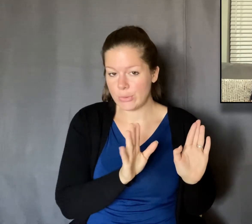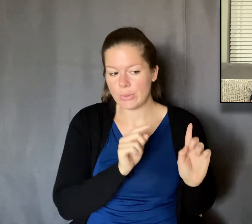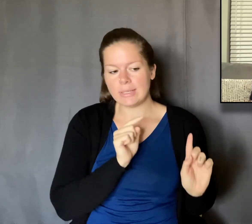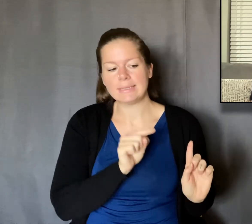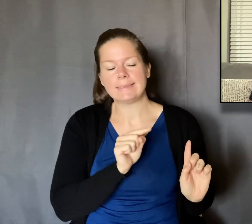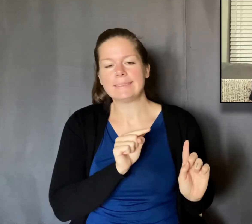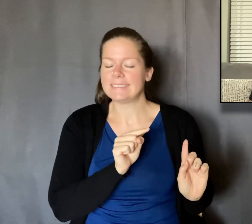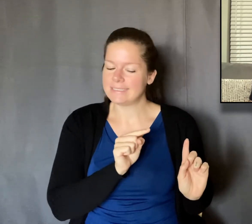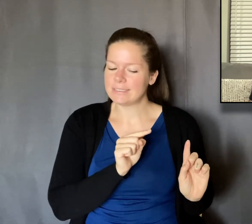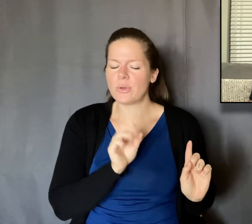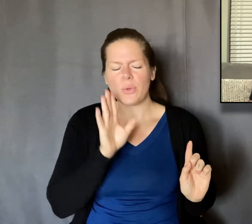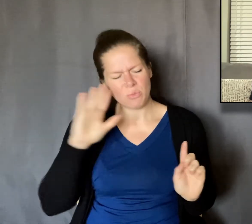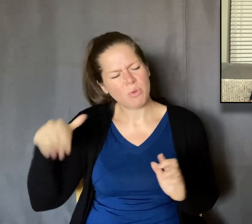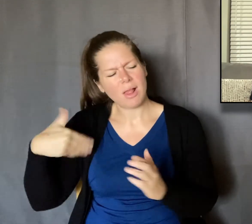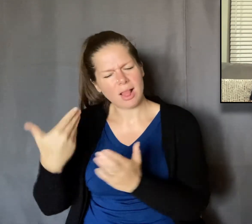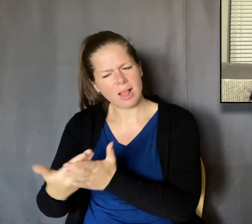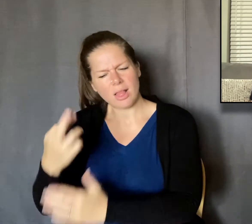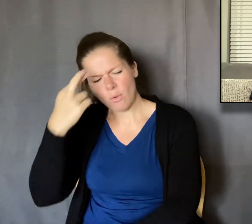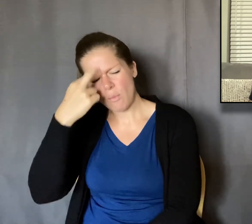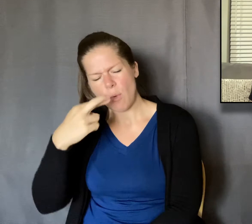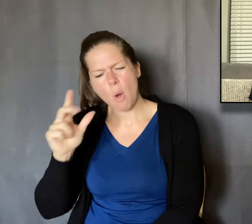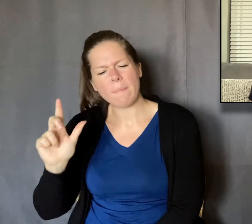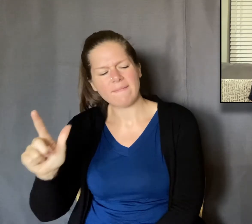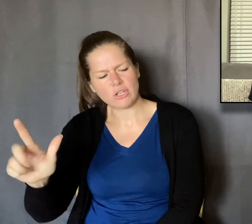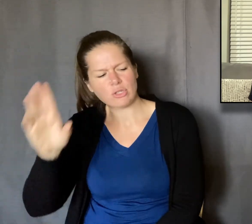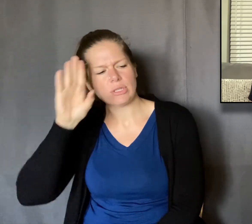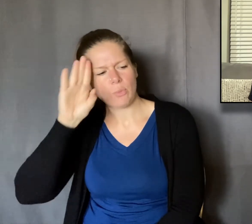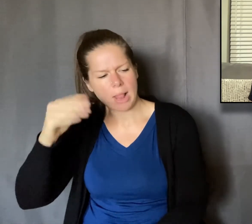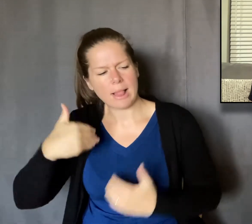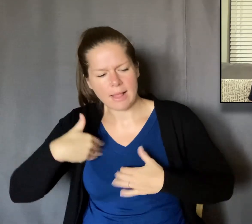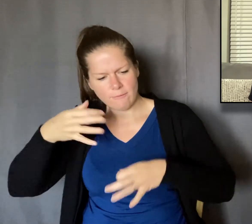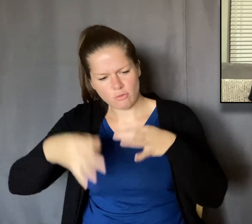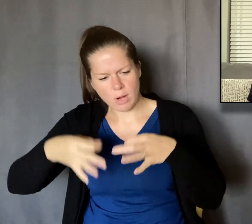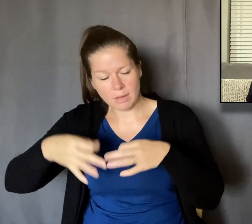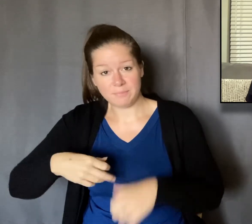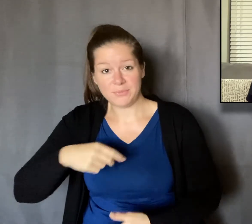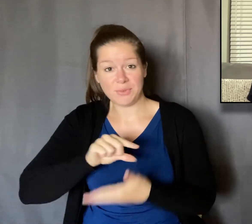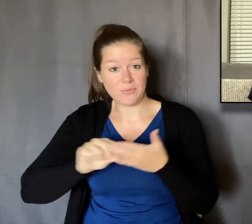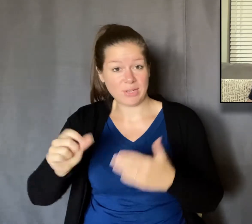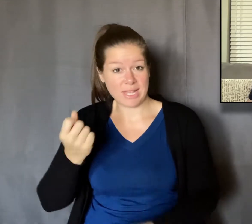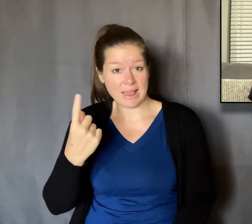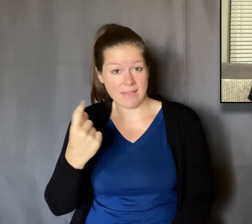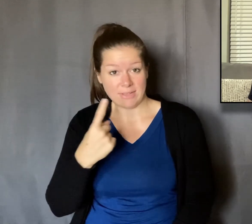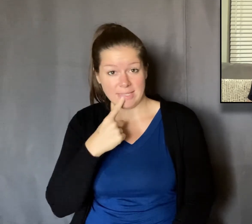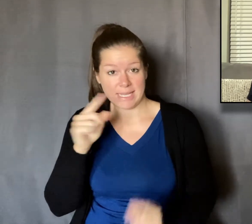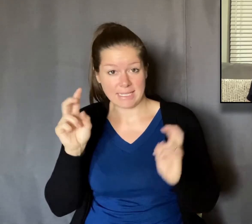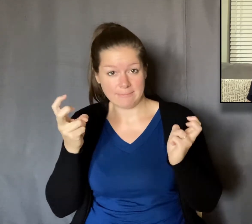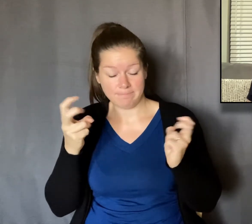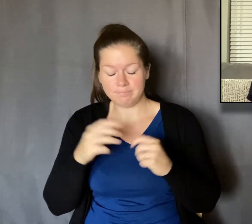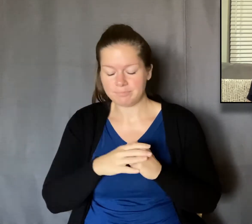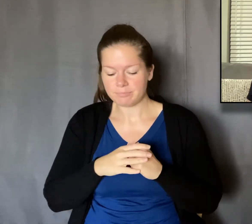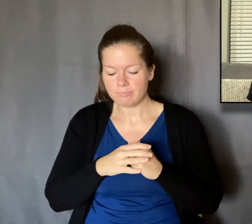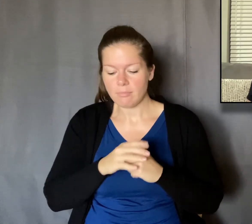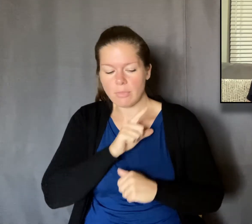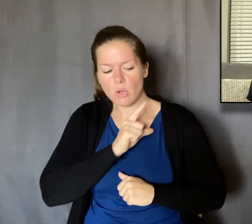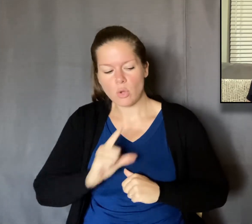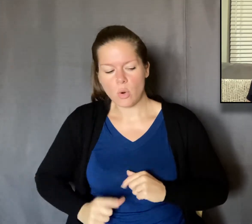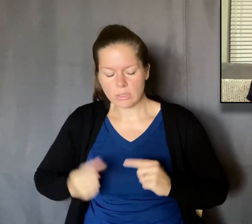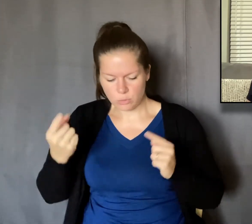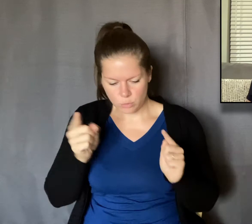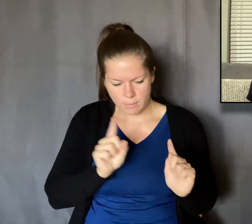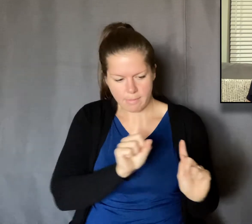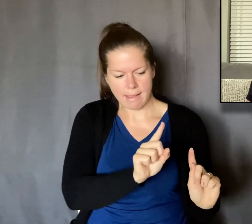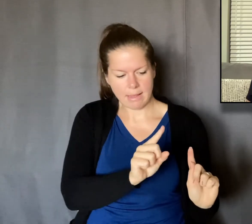he's going to make it to Rome. He's going to stand in Rome. In verse 11, the following night, the Lord stood by him and said,